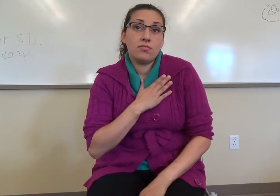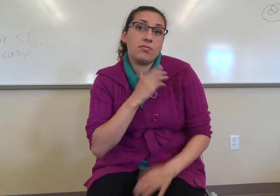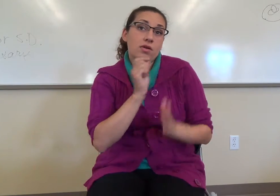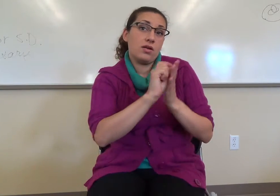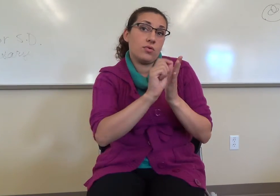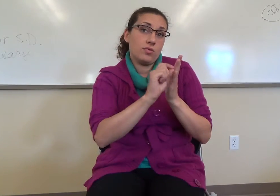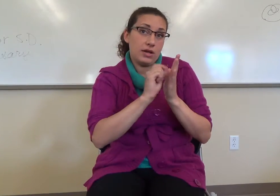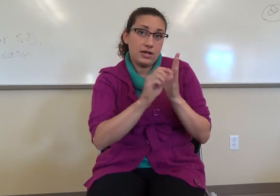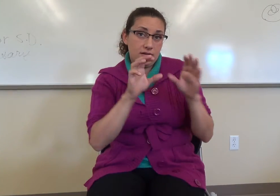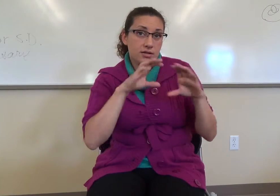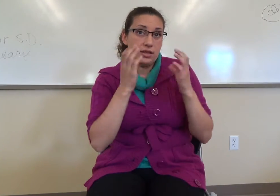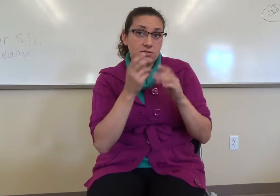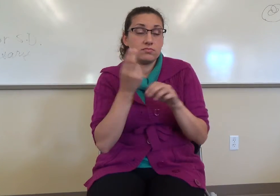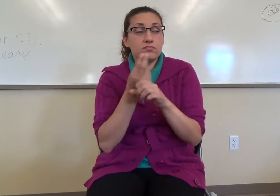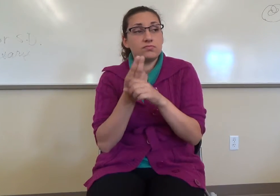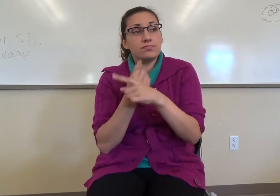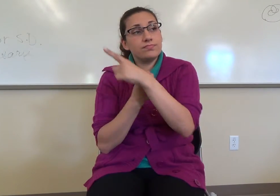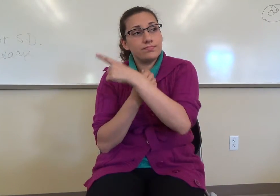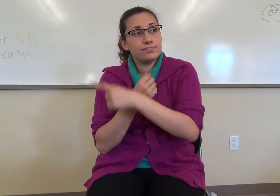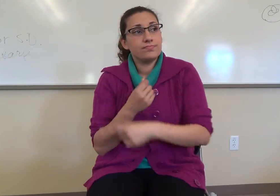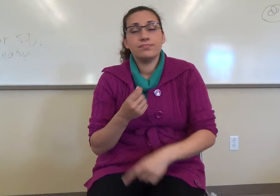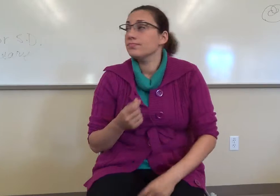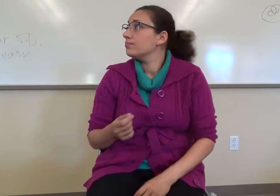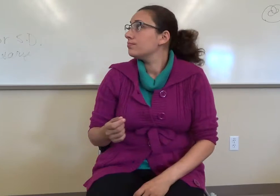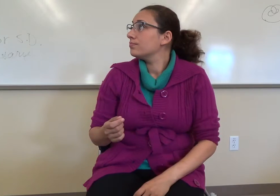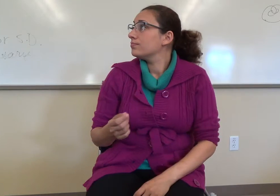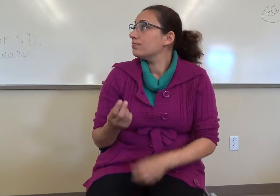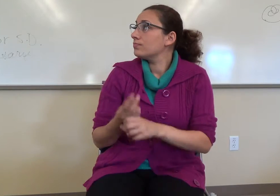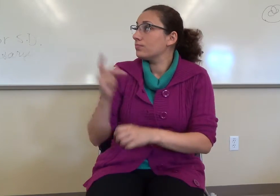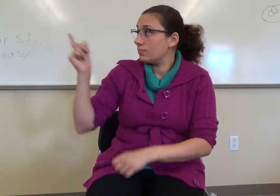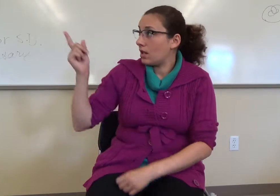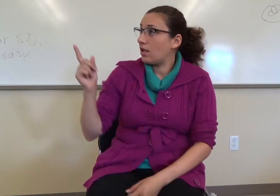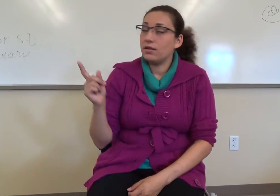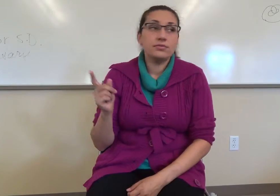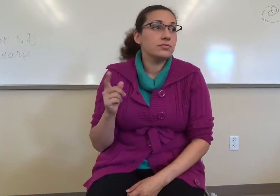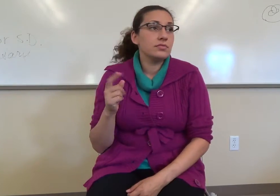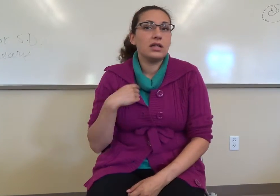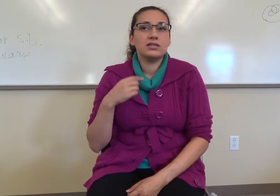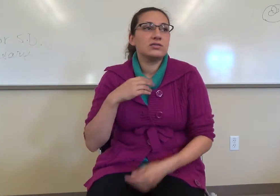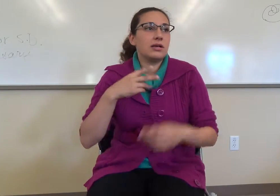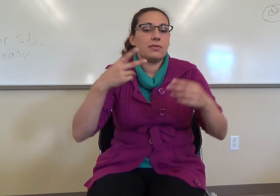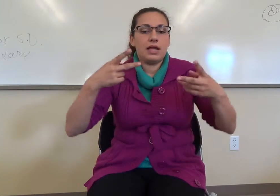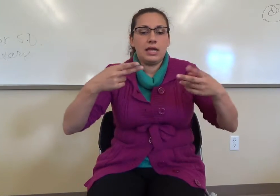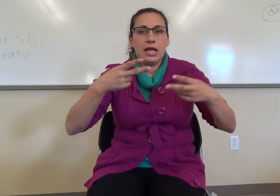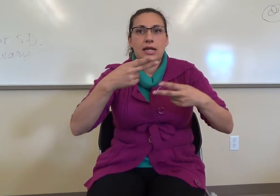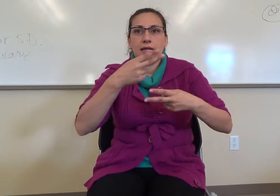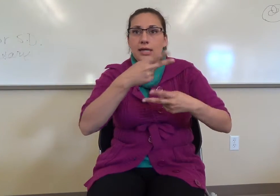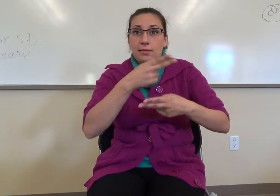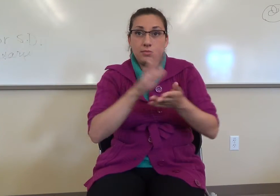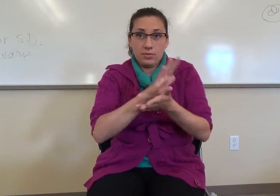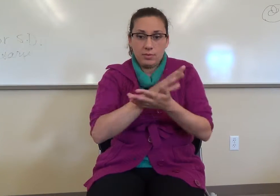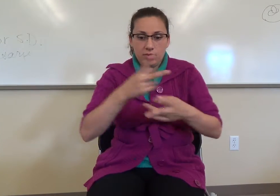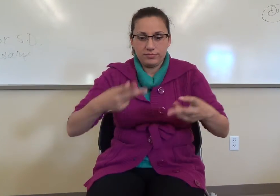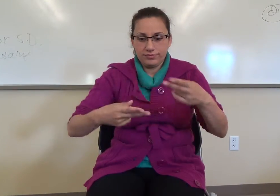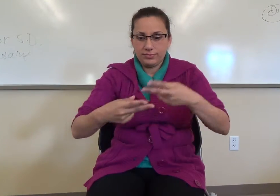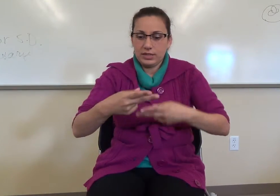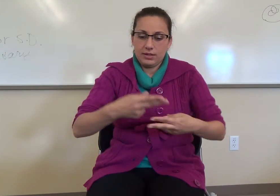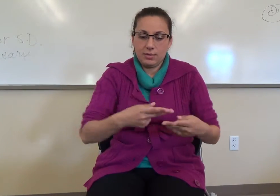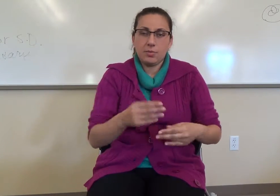I use this. I take this and I just cut them all up into little slices. So, and then I mix